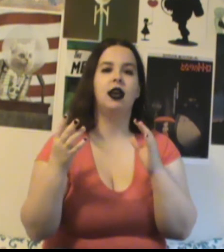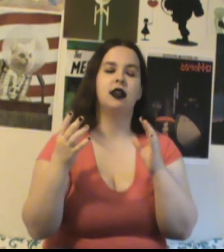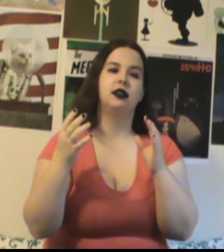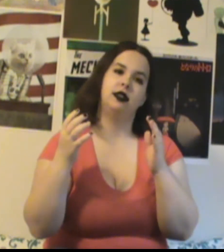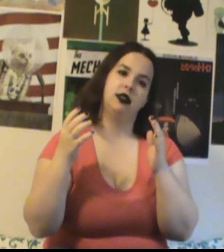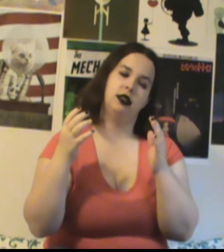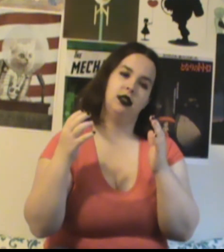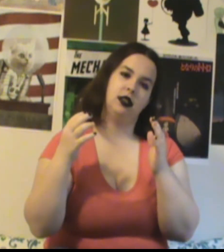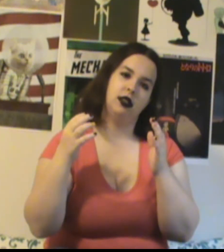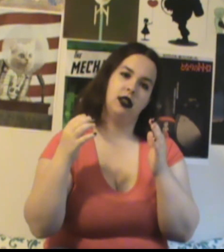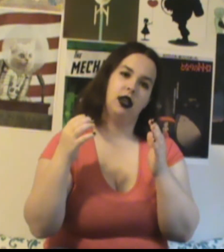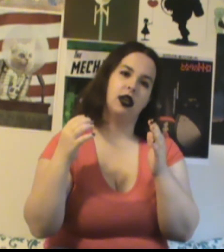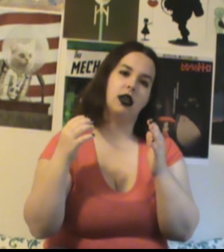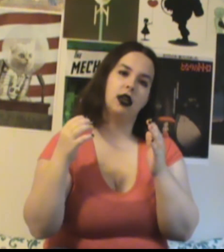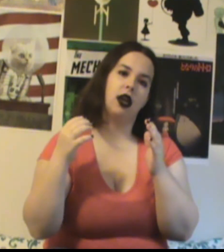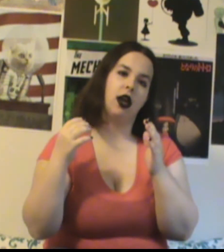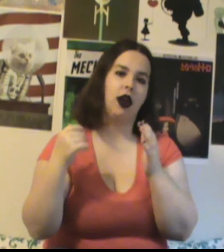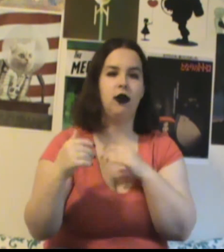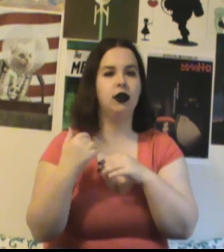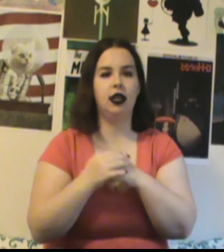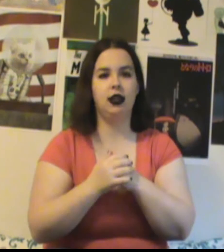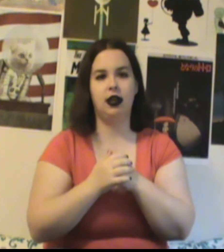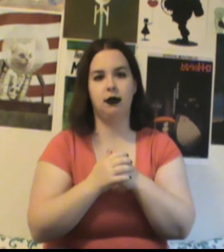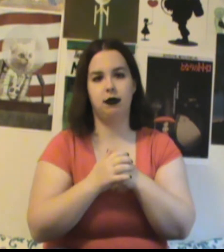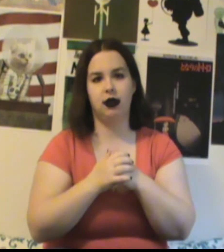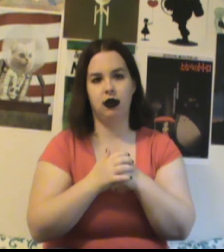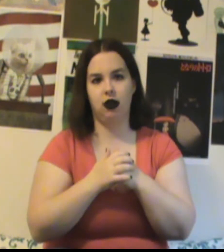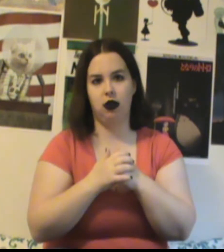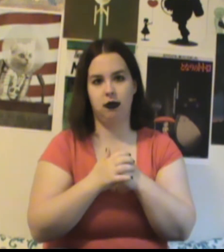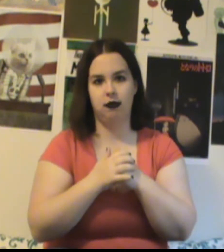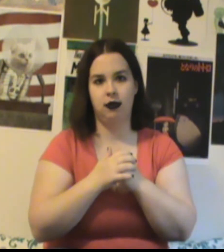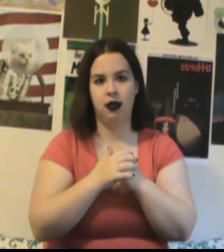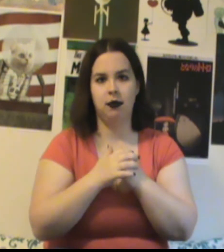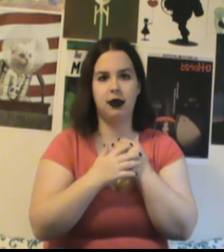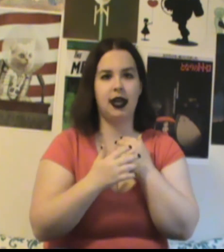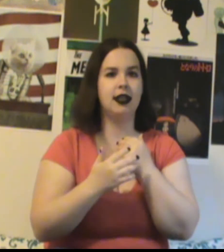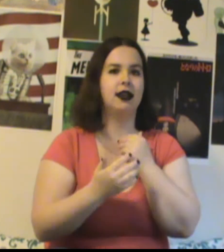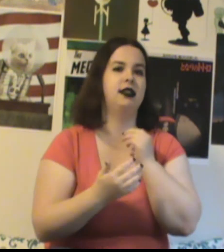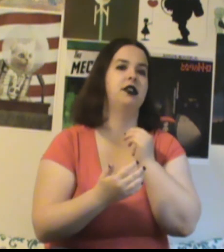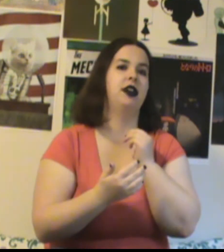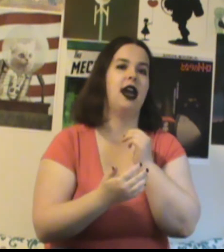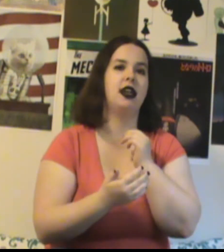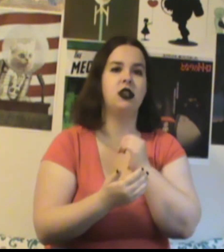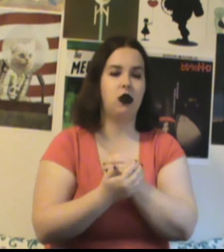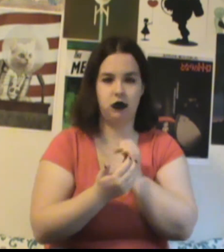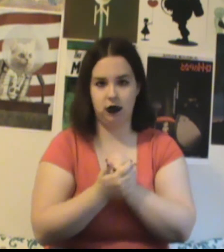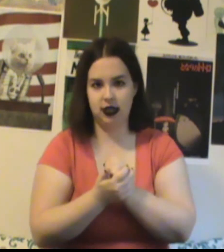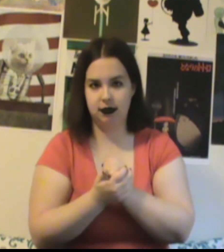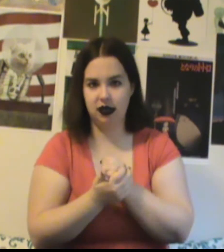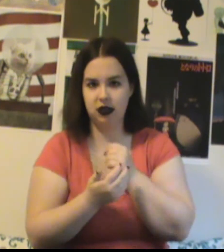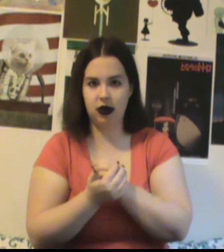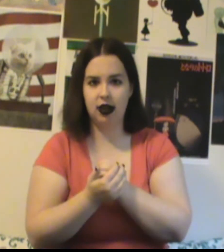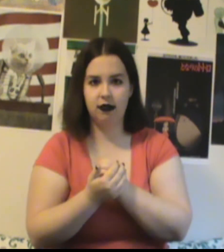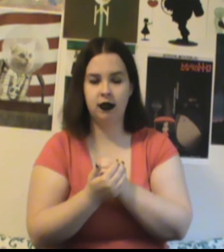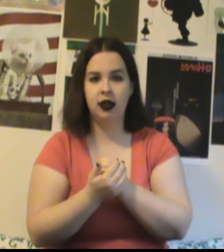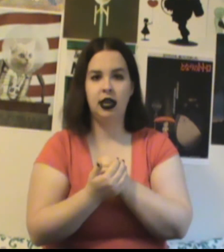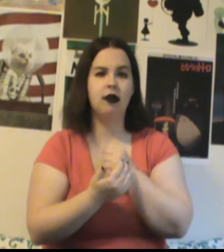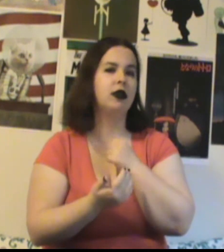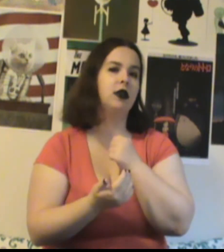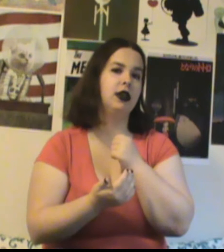and like how all that led up where Michaela essentially had no choice but to drive, even though yes,